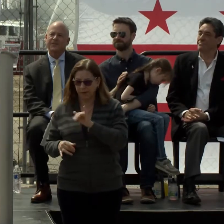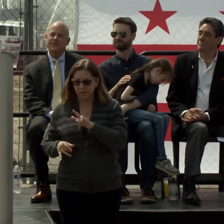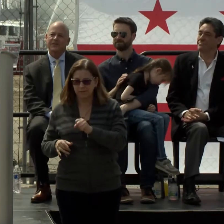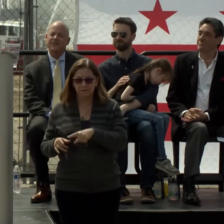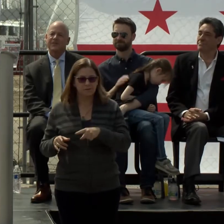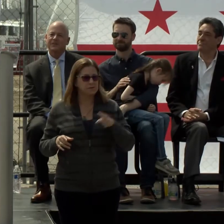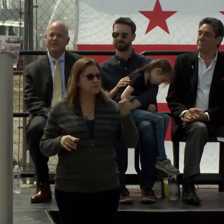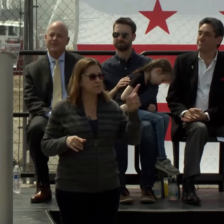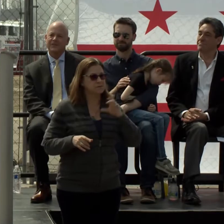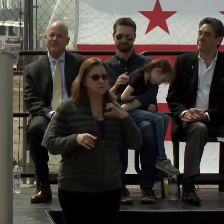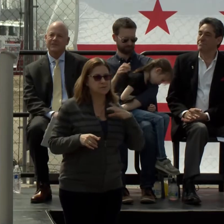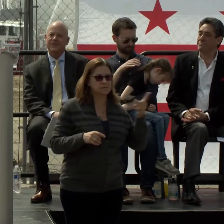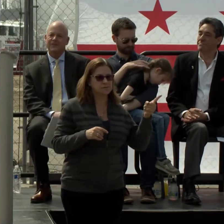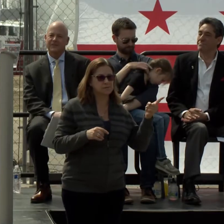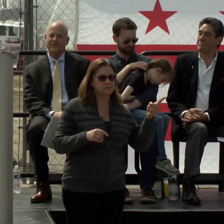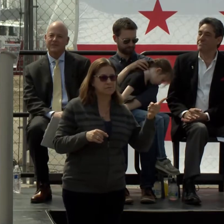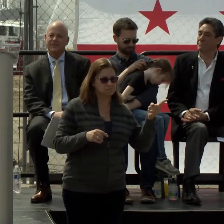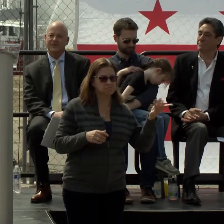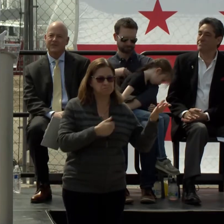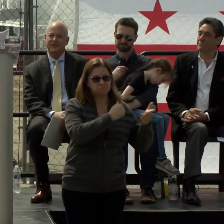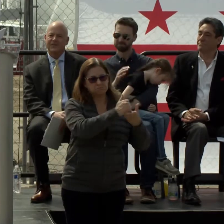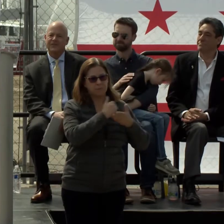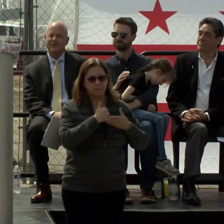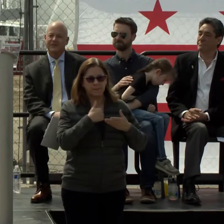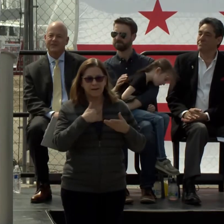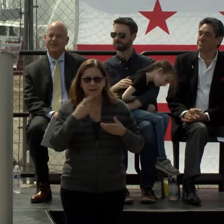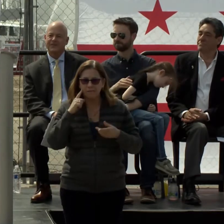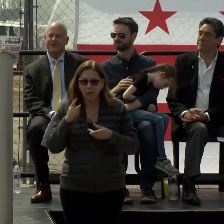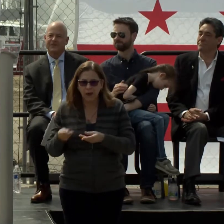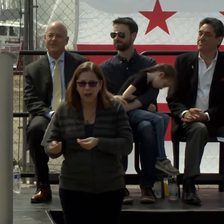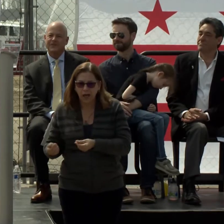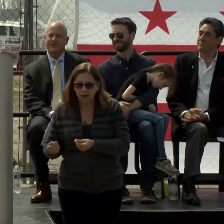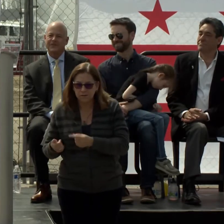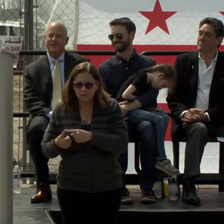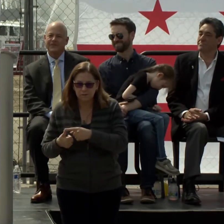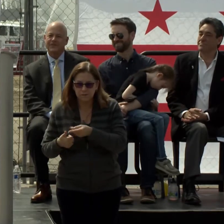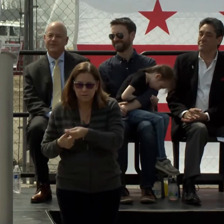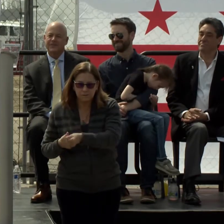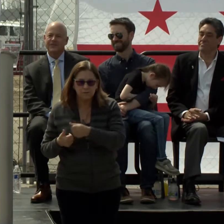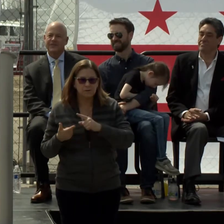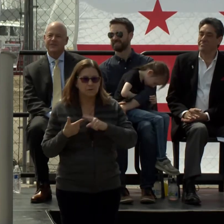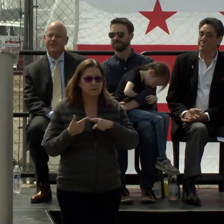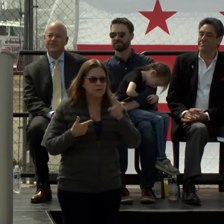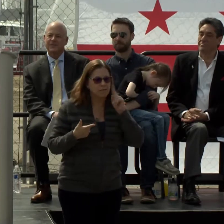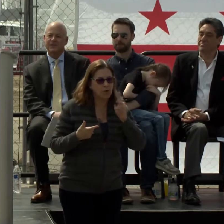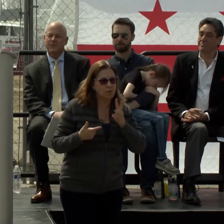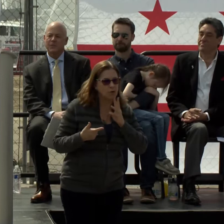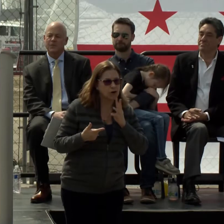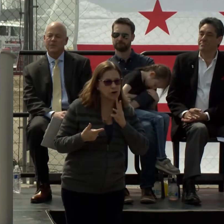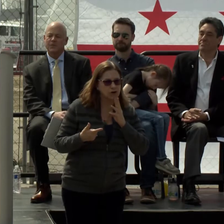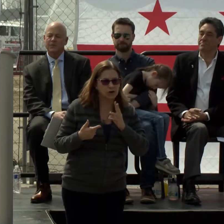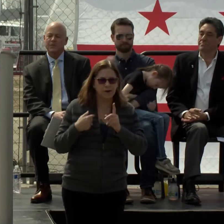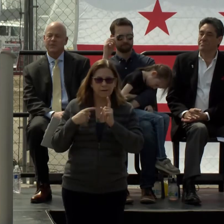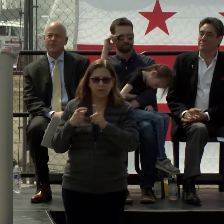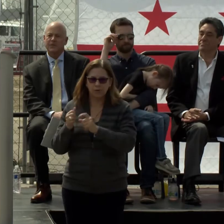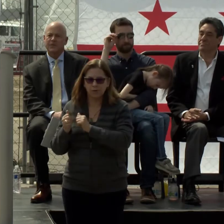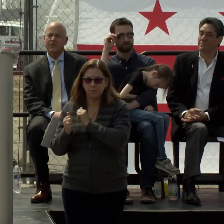for the land and one for the water. I had to get this bill through